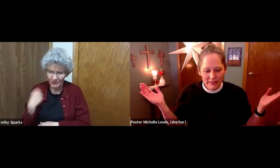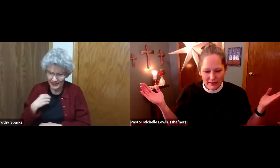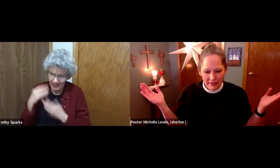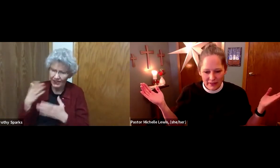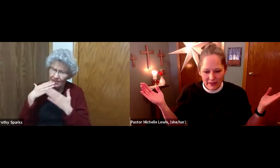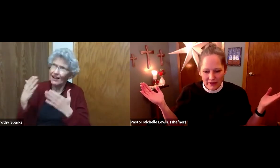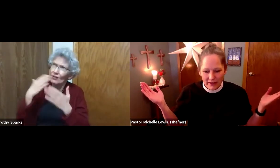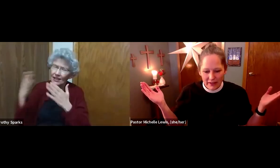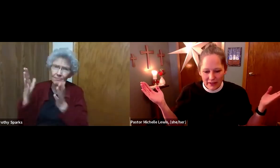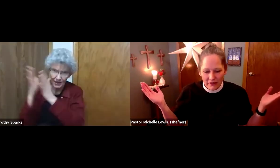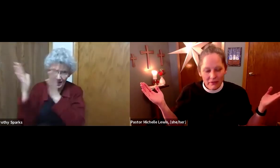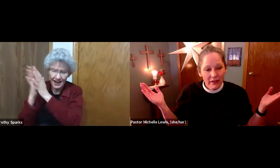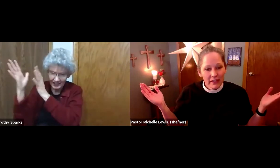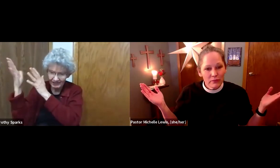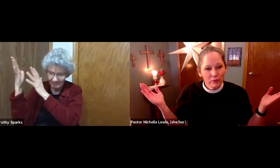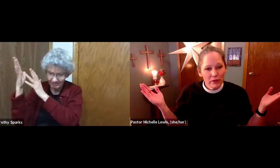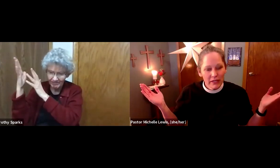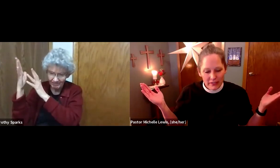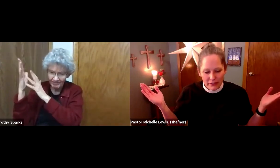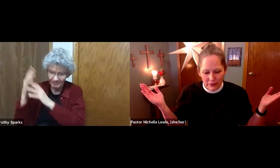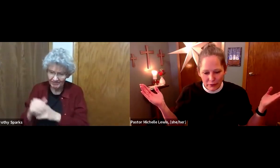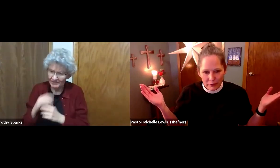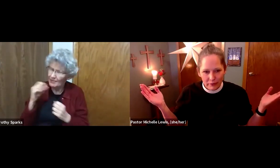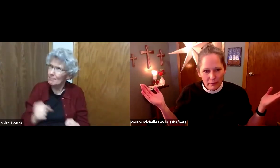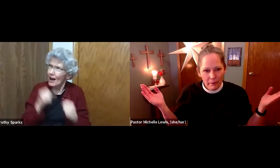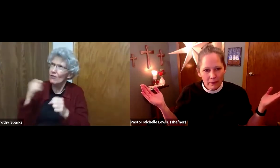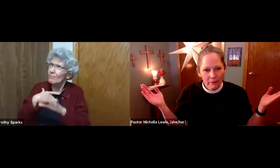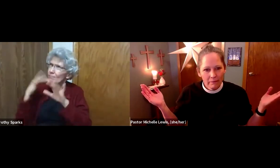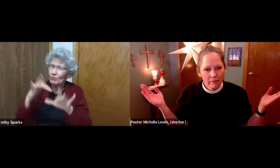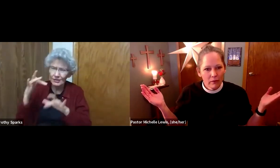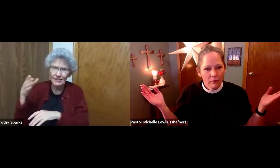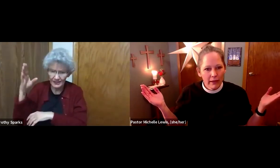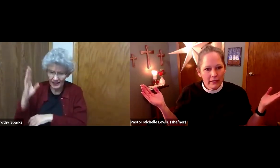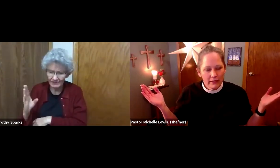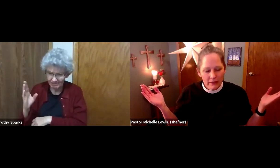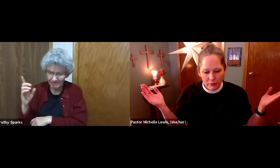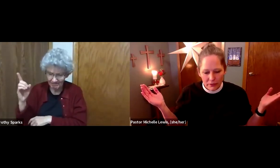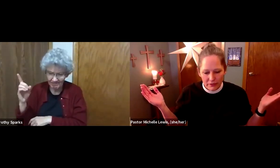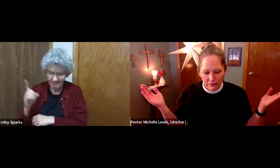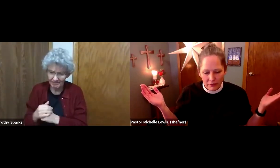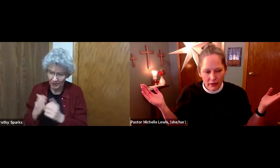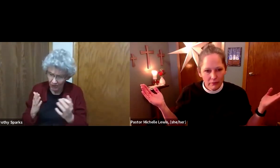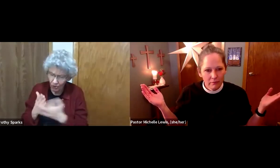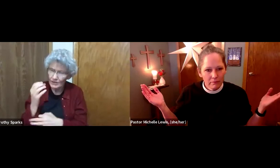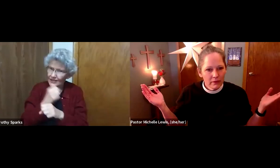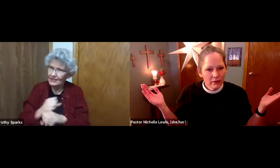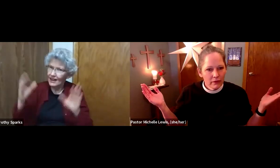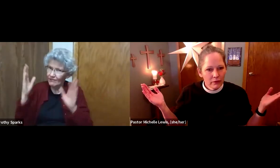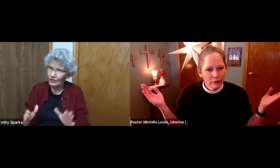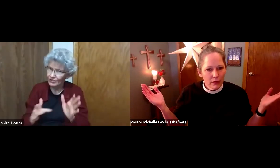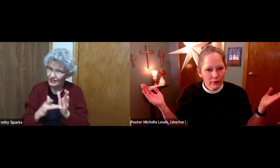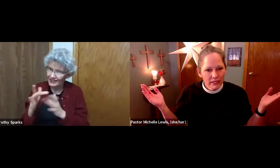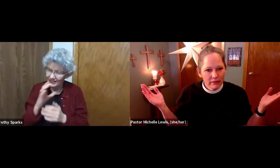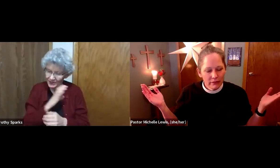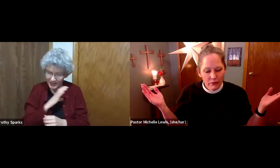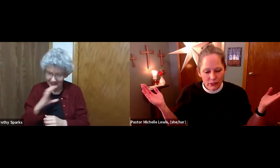always give thanks and praise to you, Almighty and merciful God, through